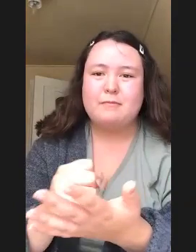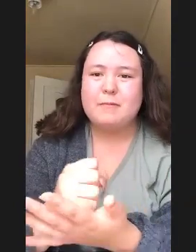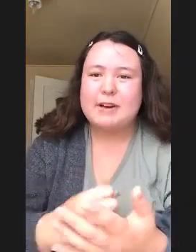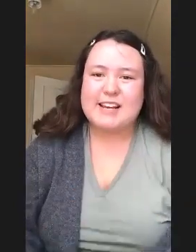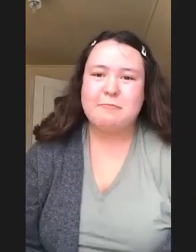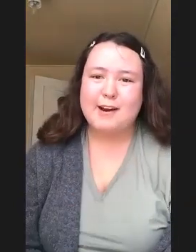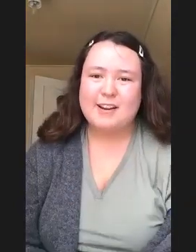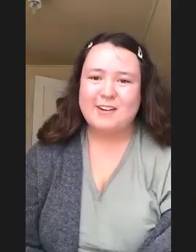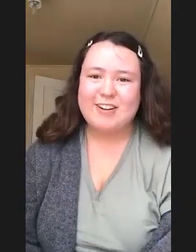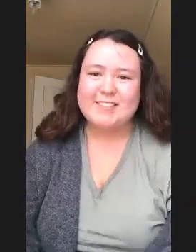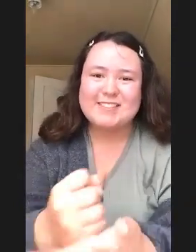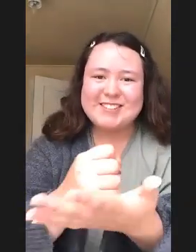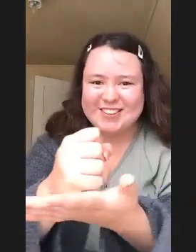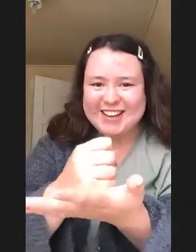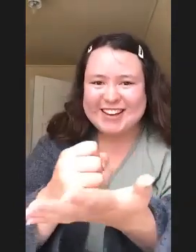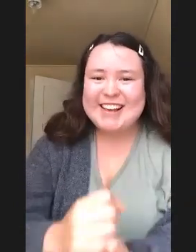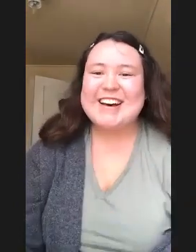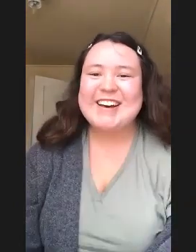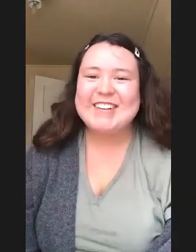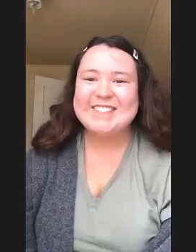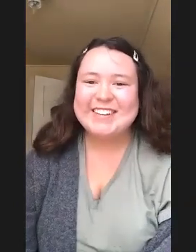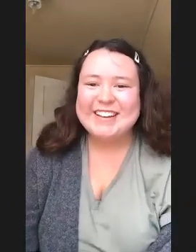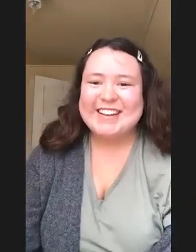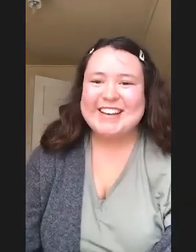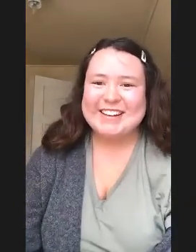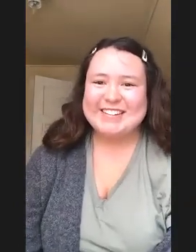my deaf parent and her friends do that. Yeah.